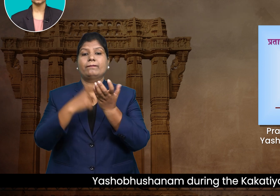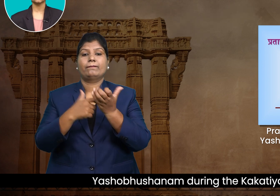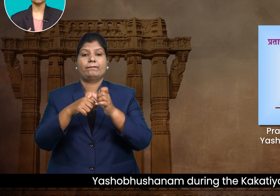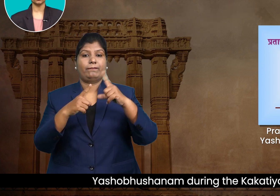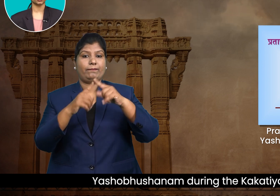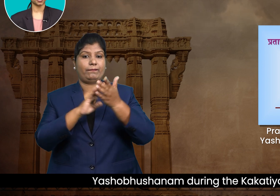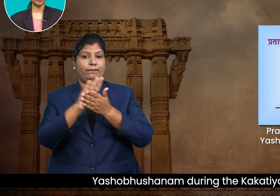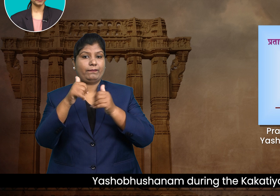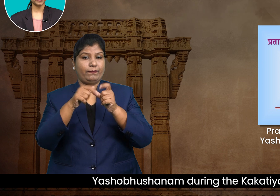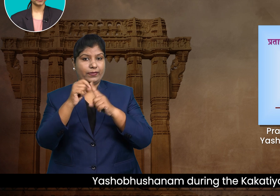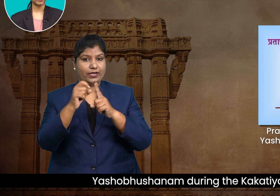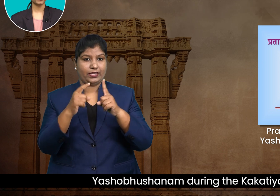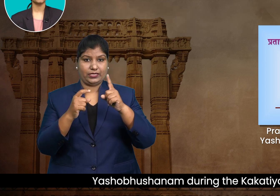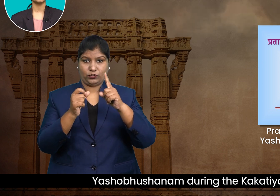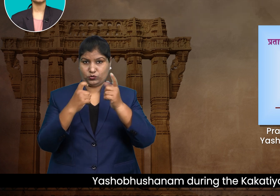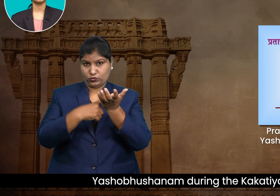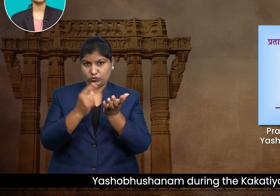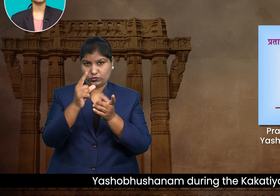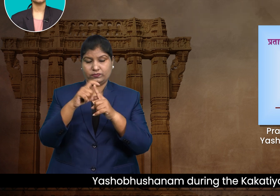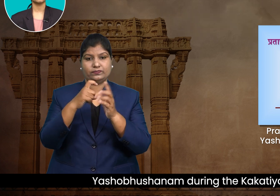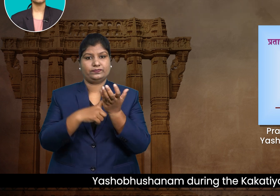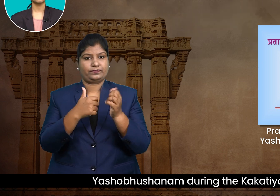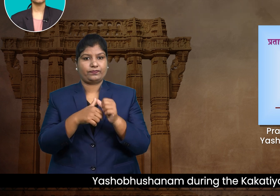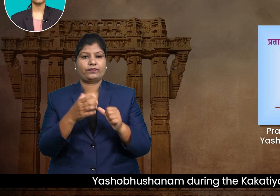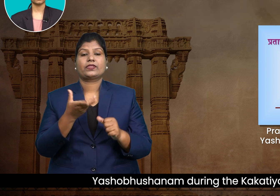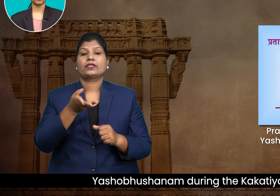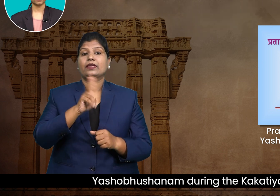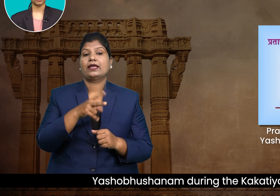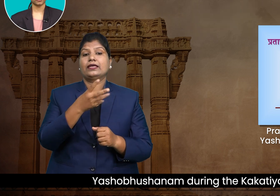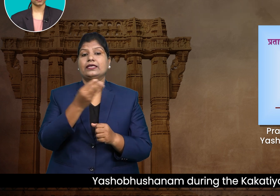Prataparudra Yashobhushanam